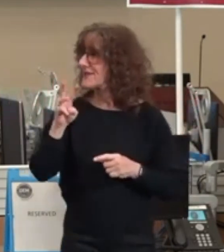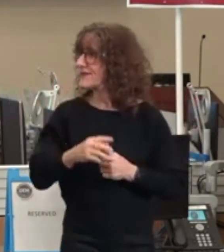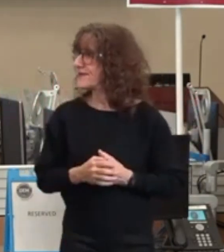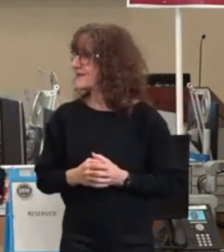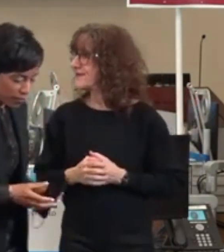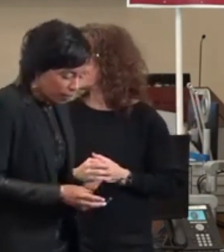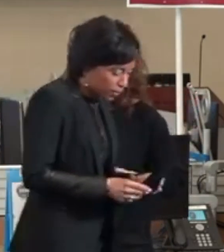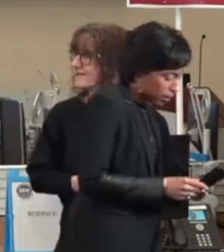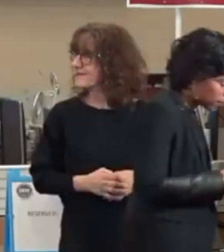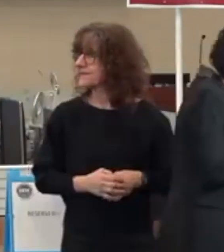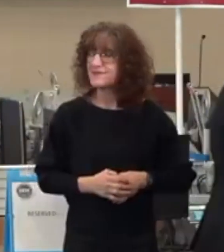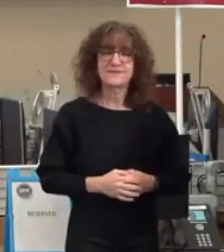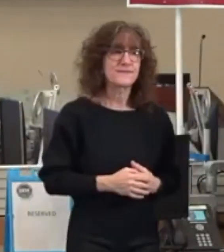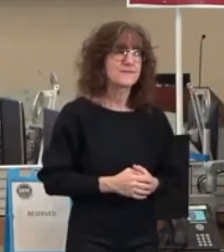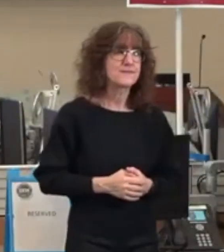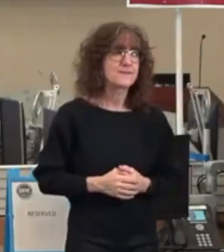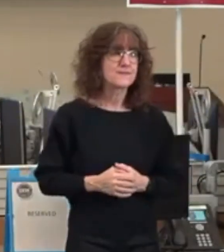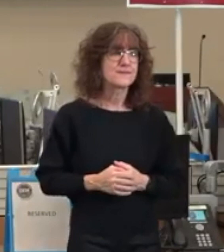Yes.